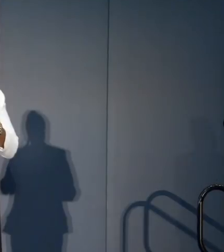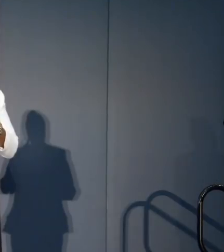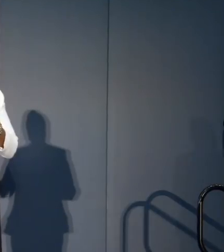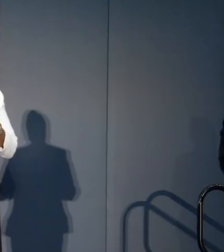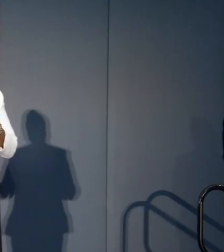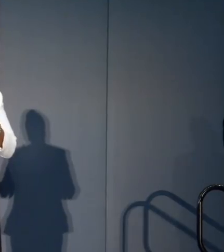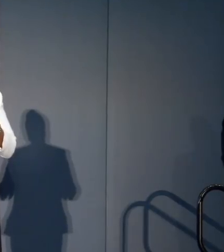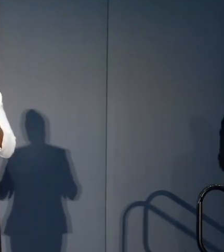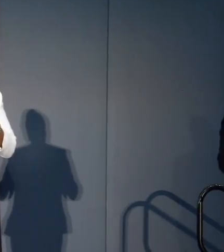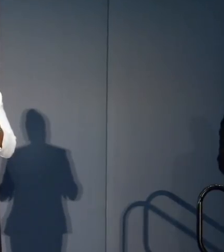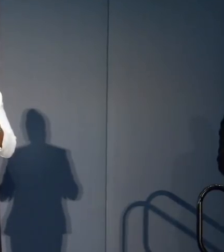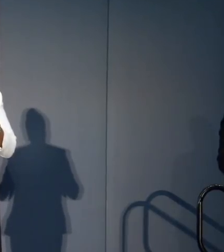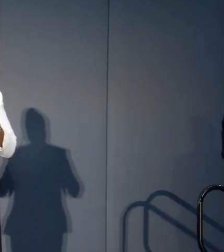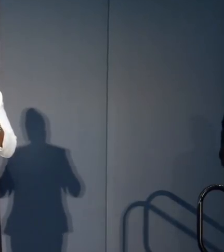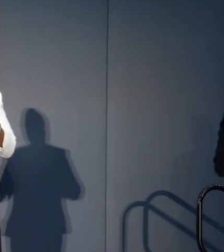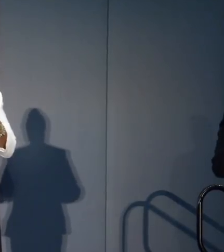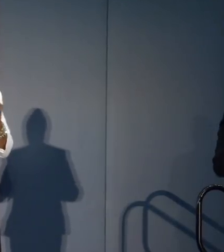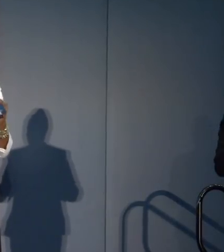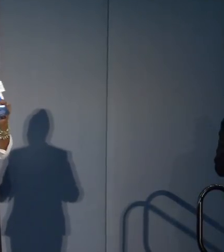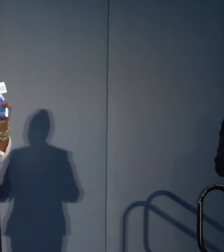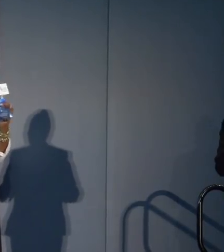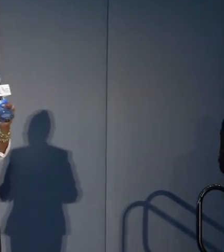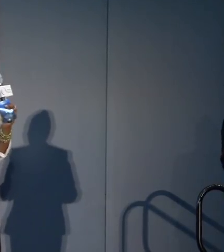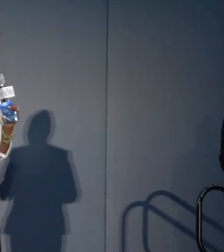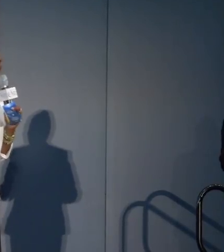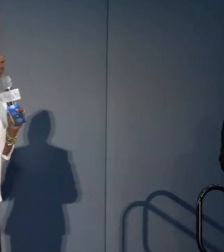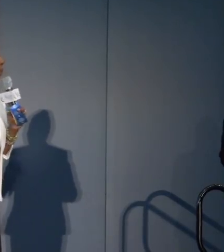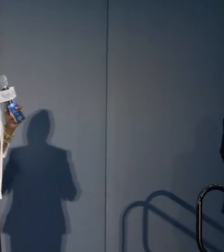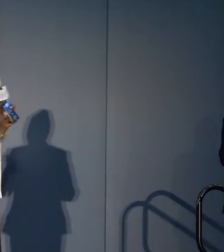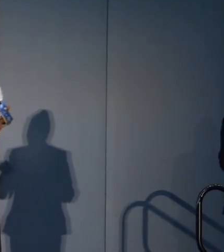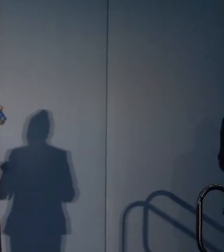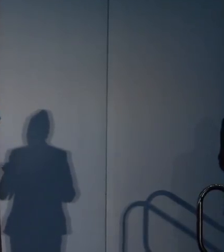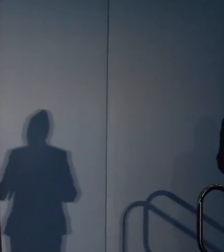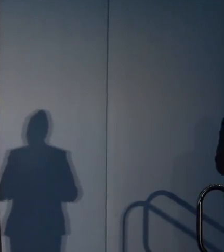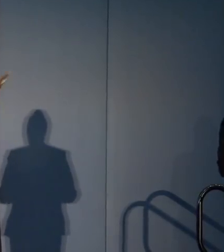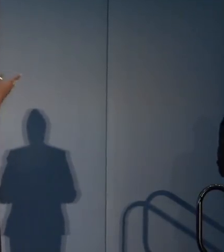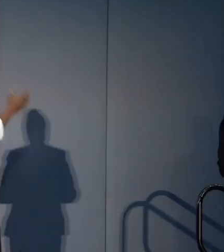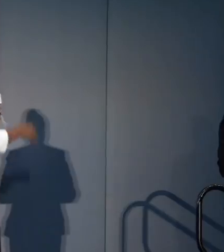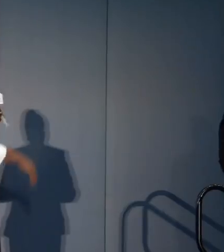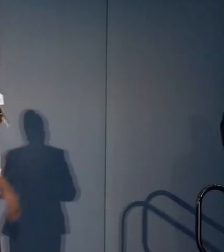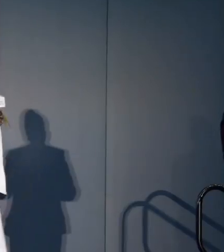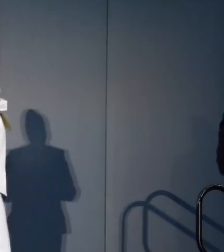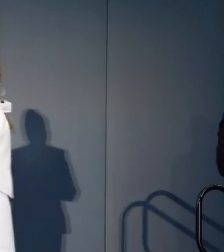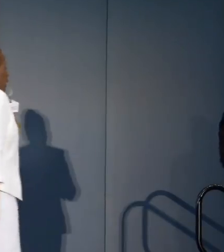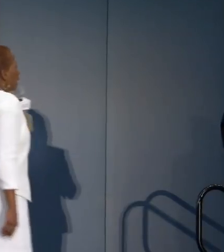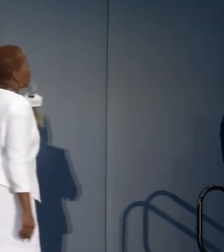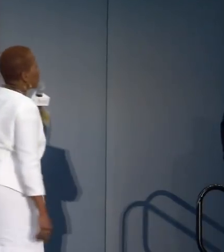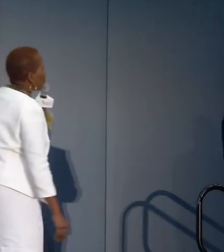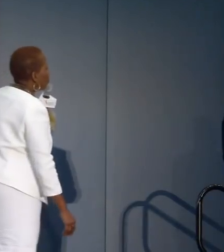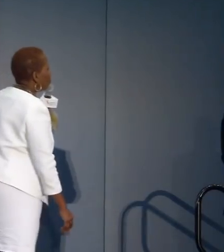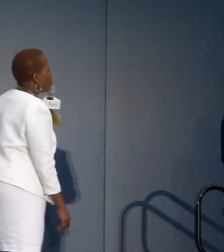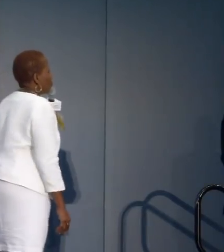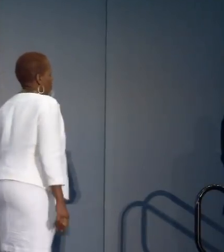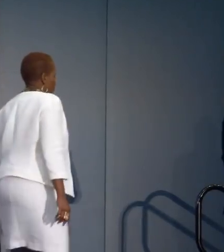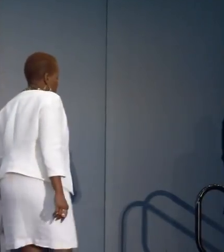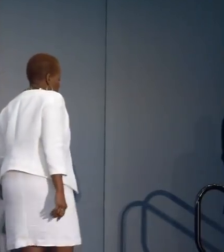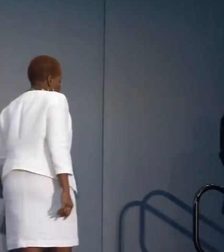you have me do? Where would you have me go? What would you have me say and to